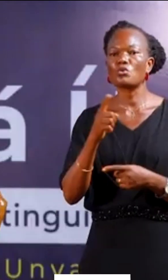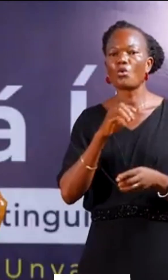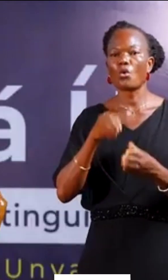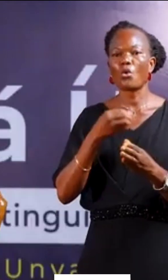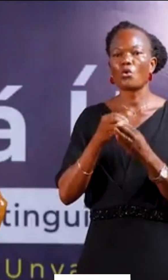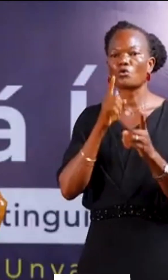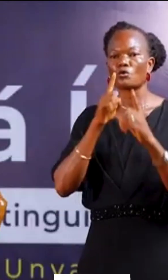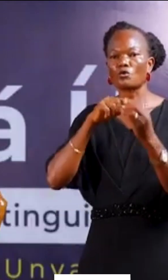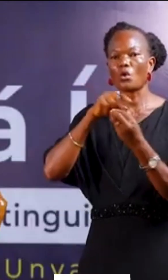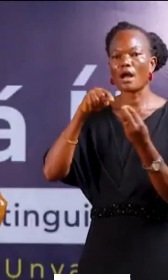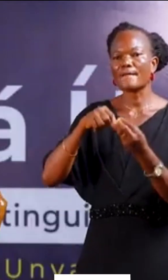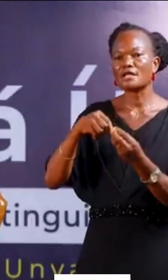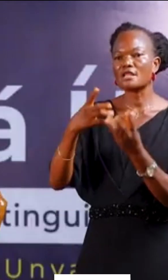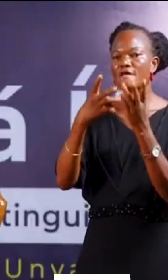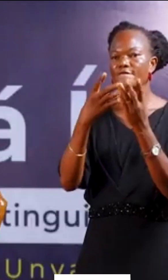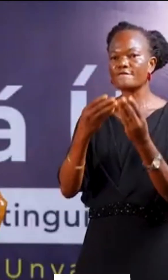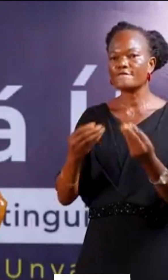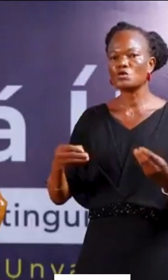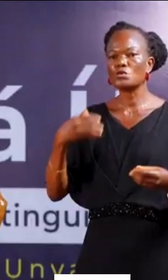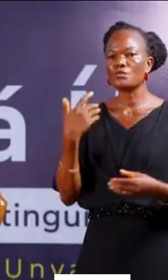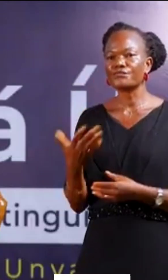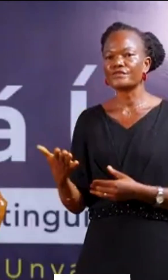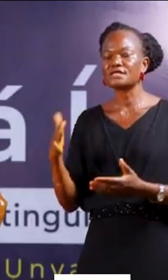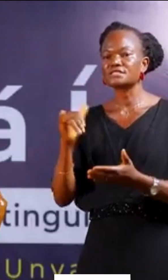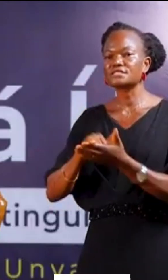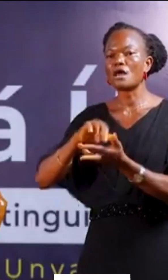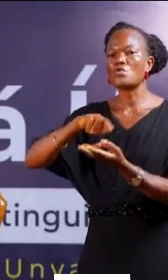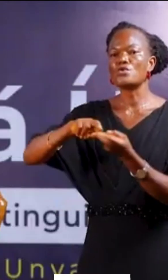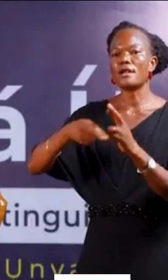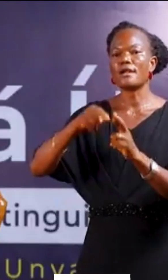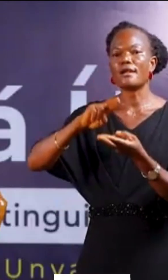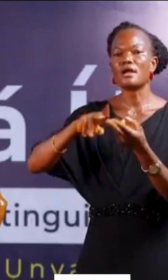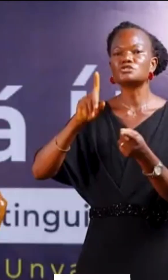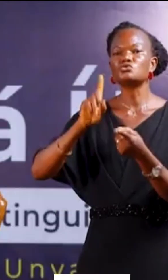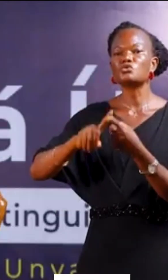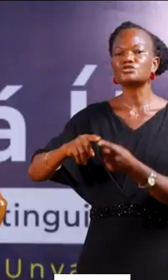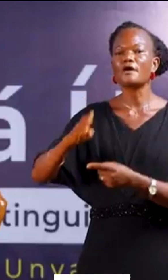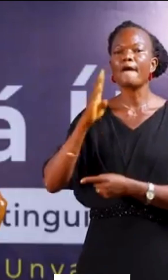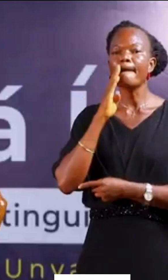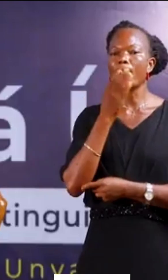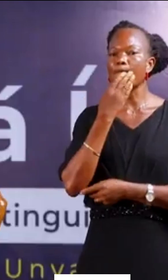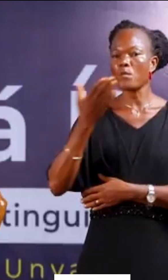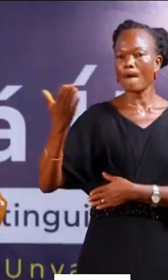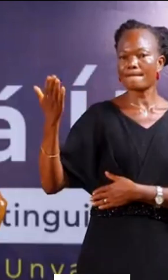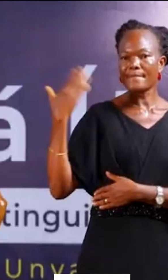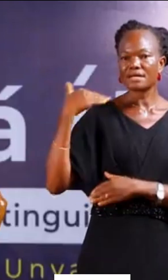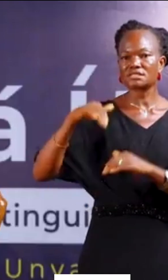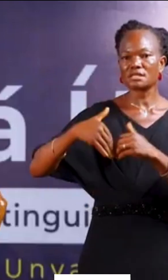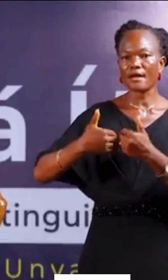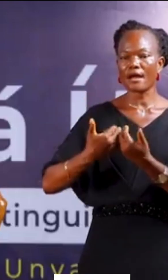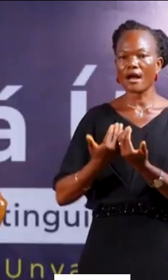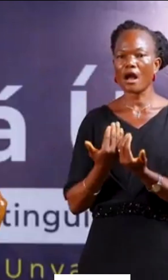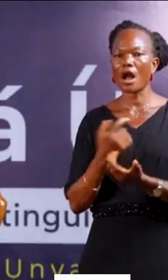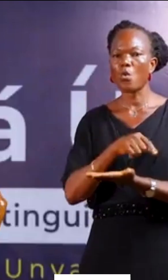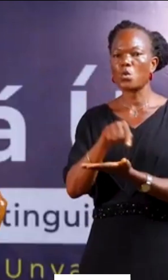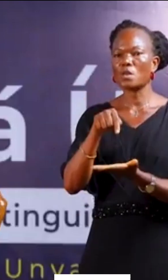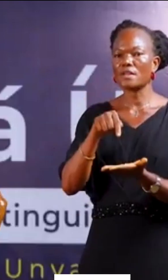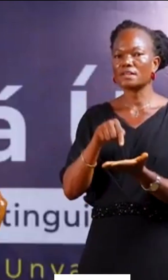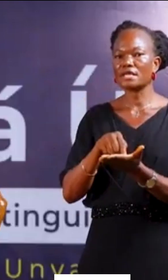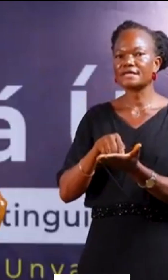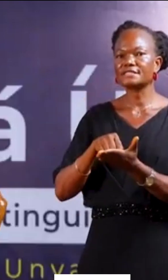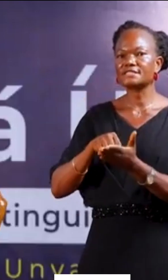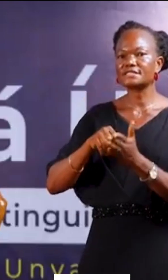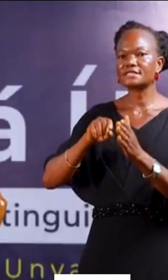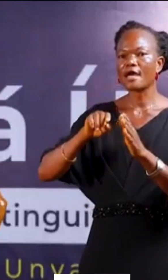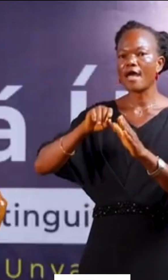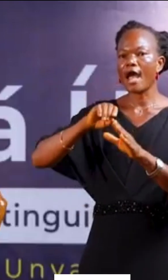about a few things that relate to the Igbo past and how these